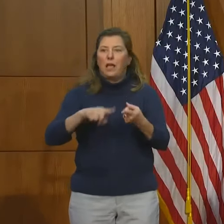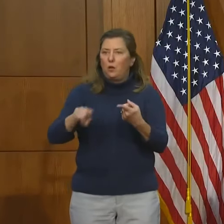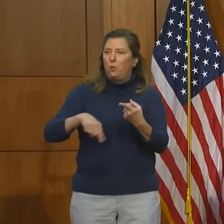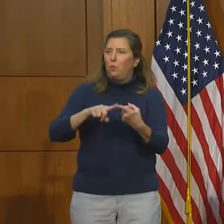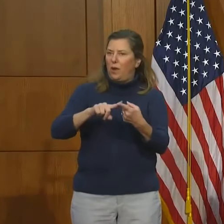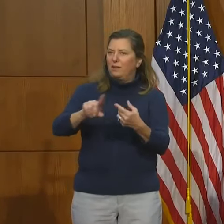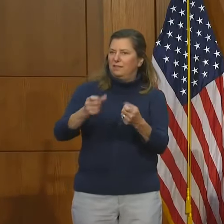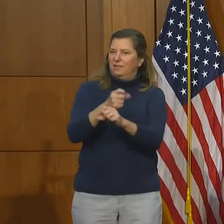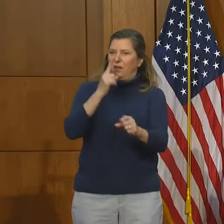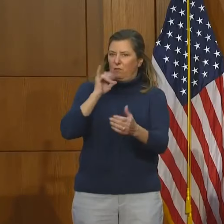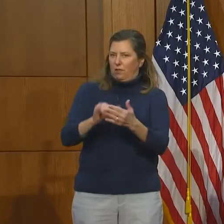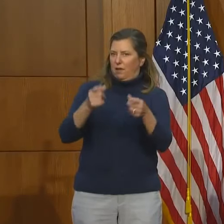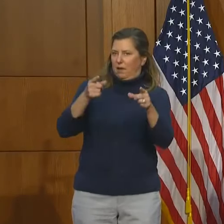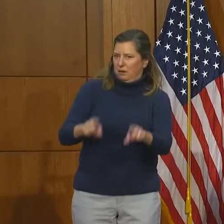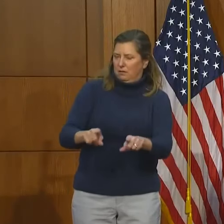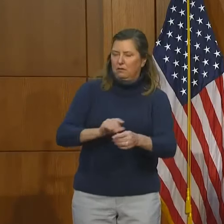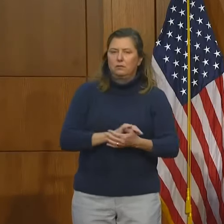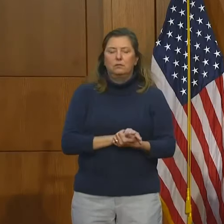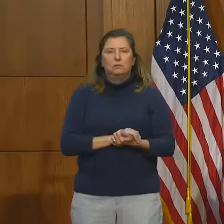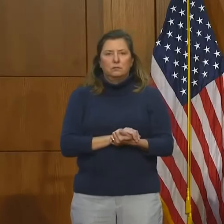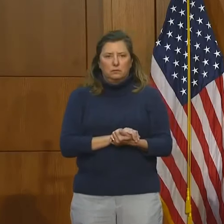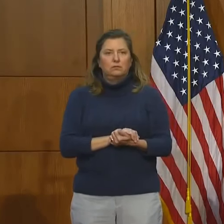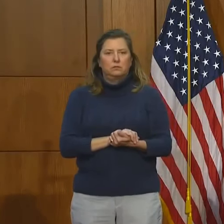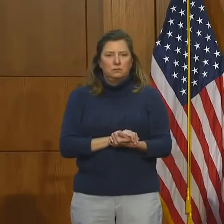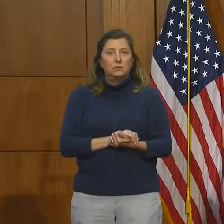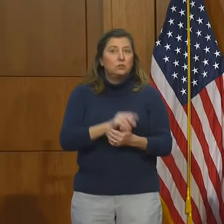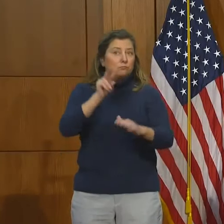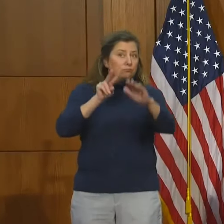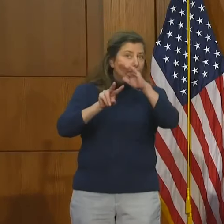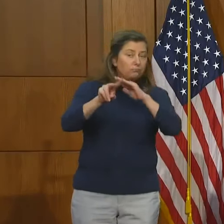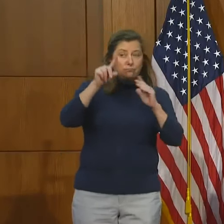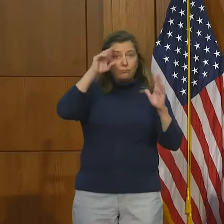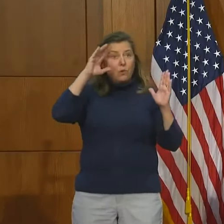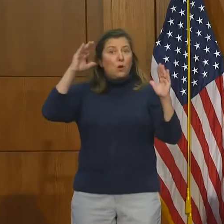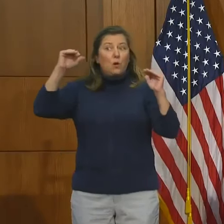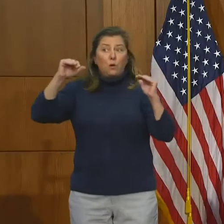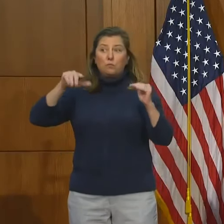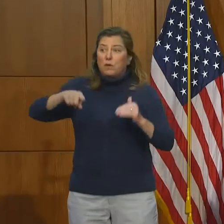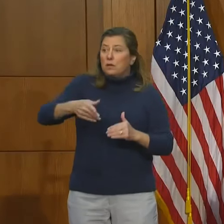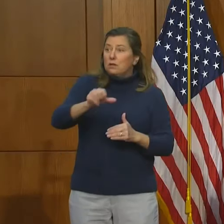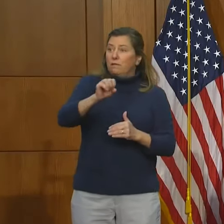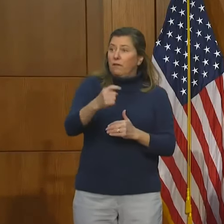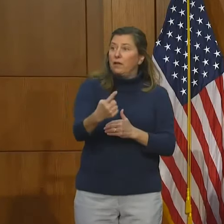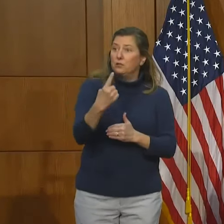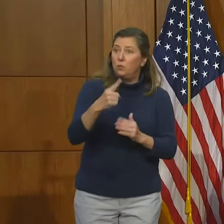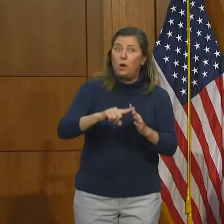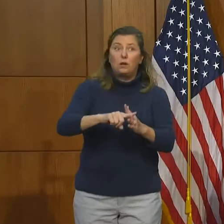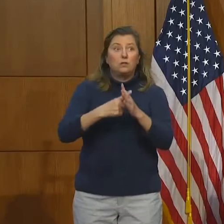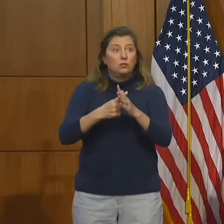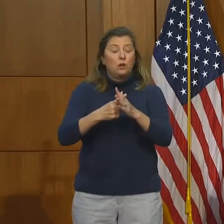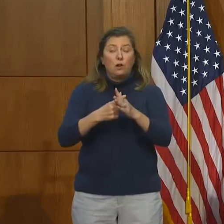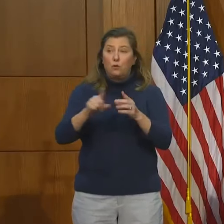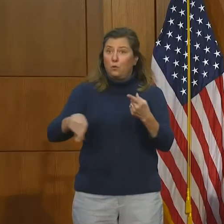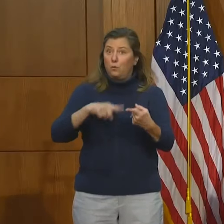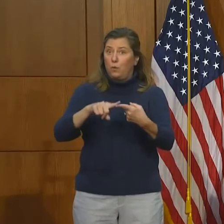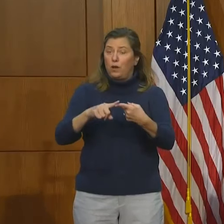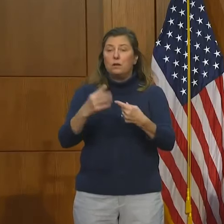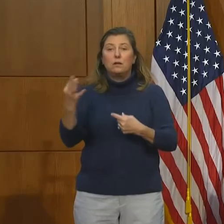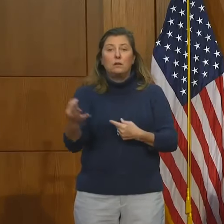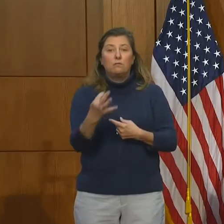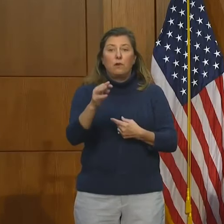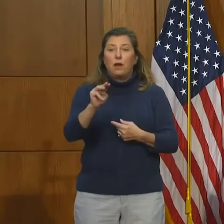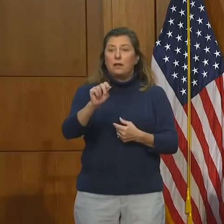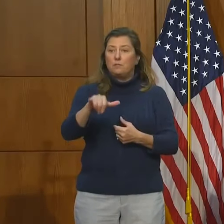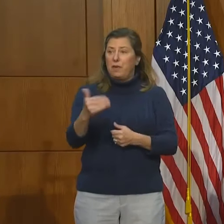that. I anticipate and hope that phase one will start on Friday, May the